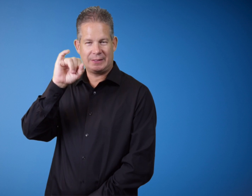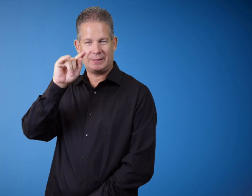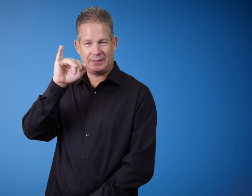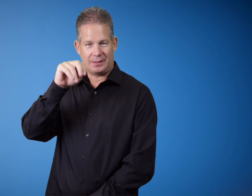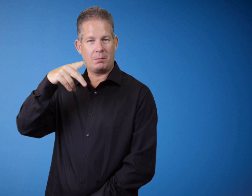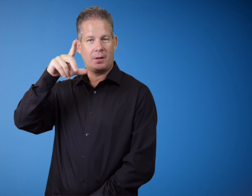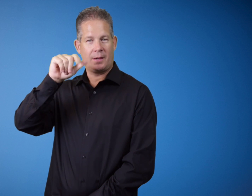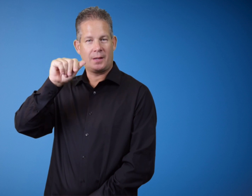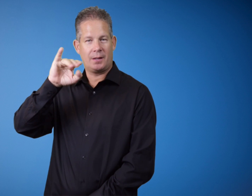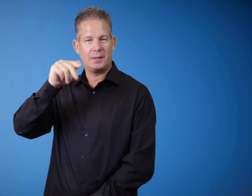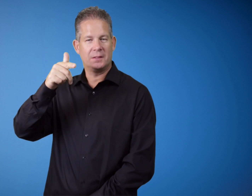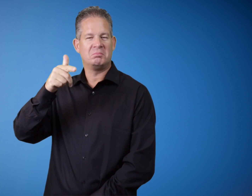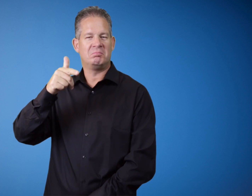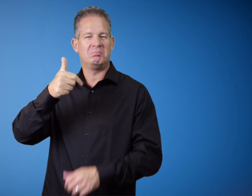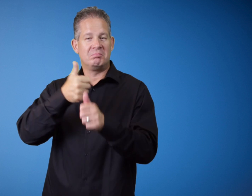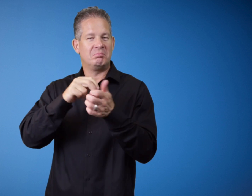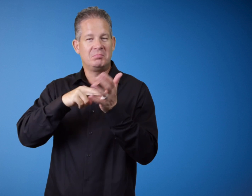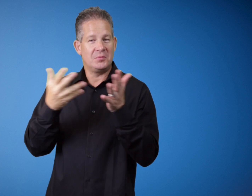You may be wondering what transition planning means.